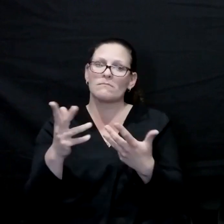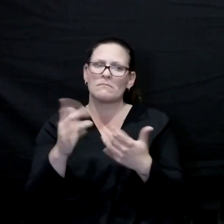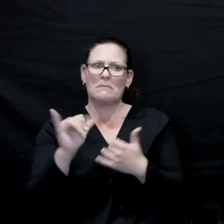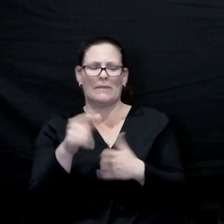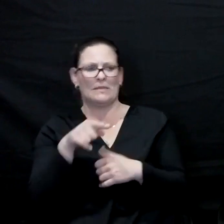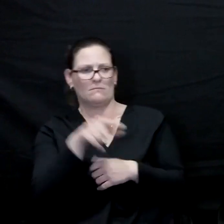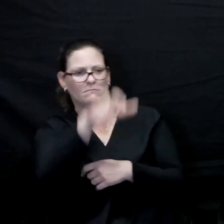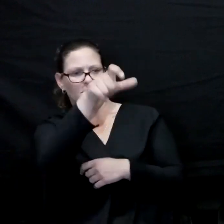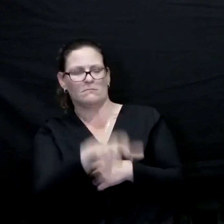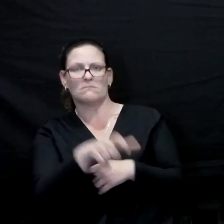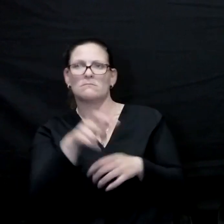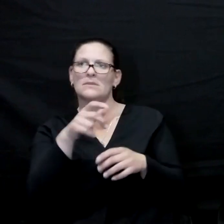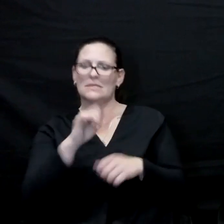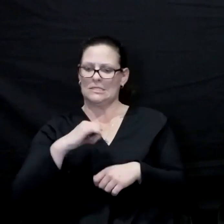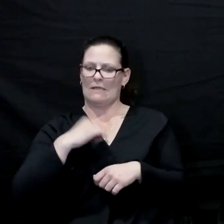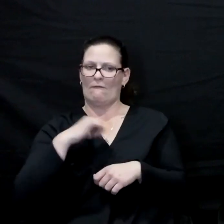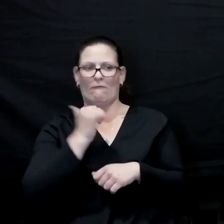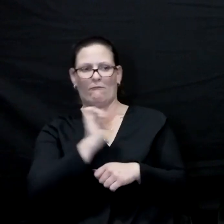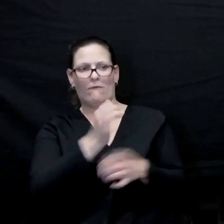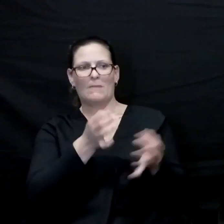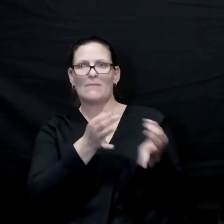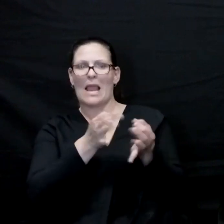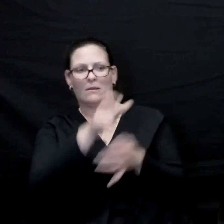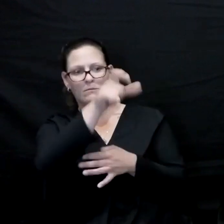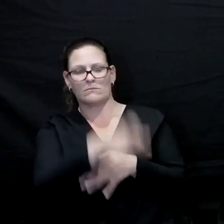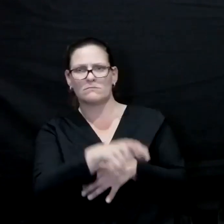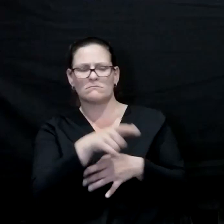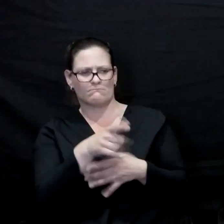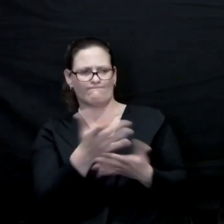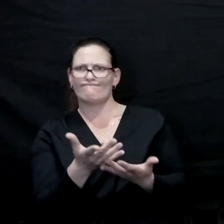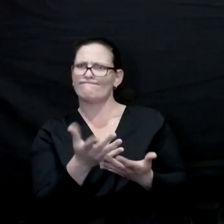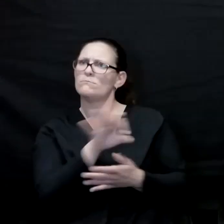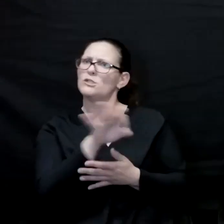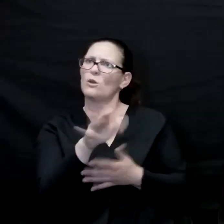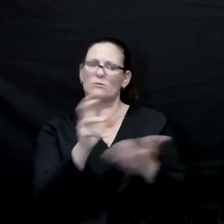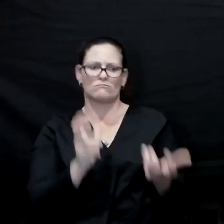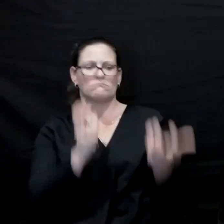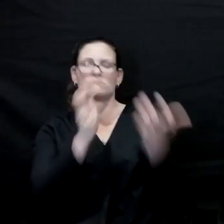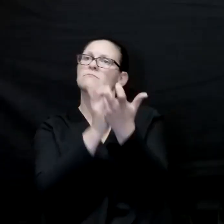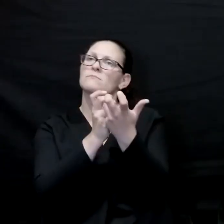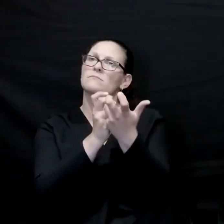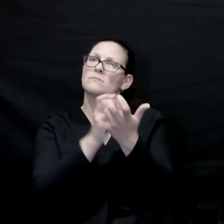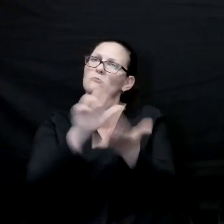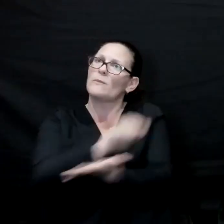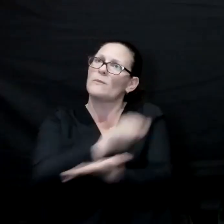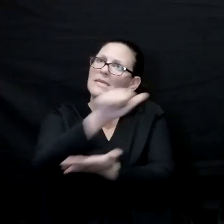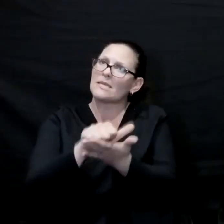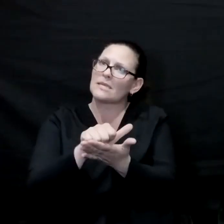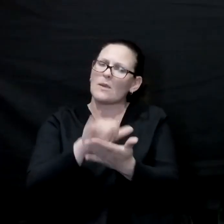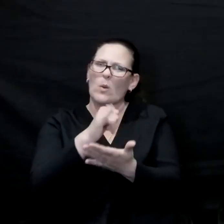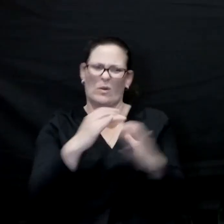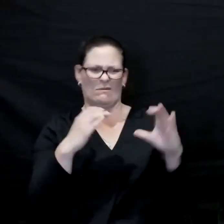inappropriate or not provided enough support or understood, or not communicated well with